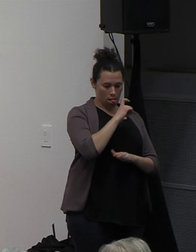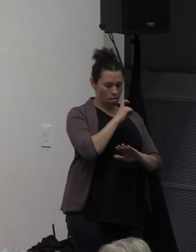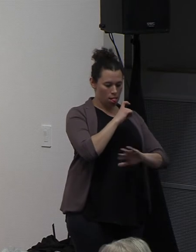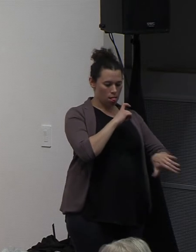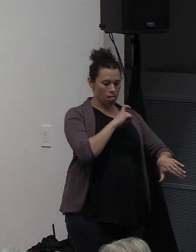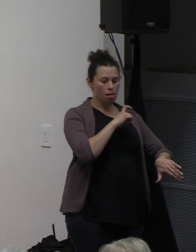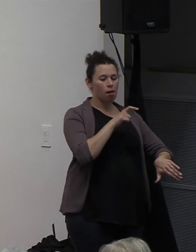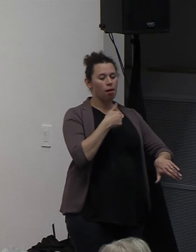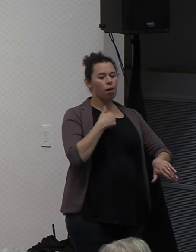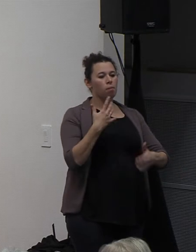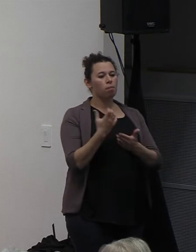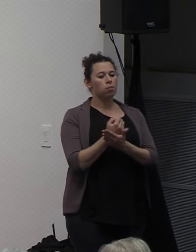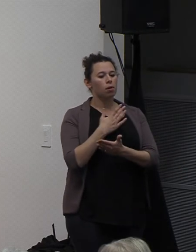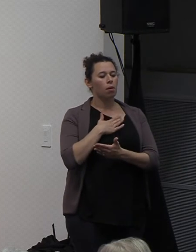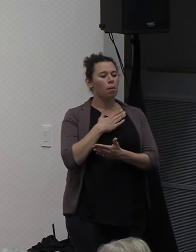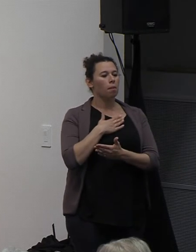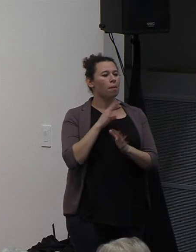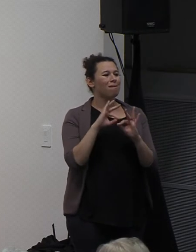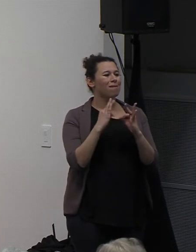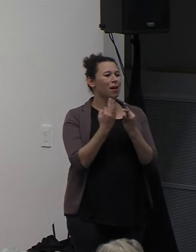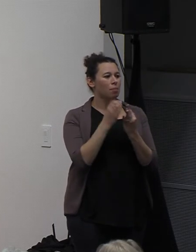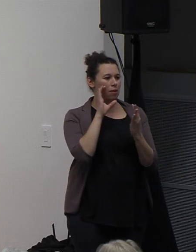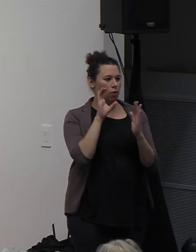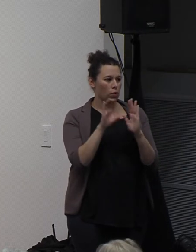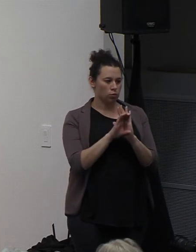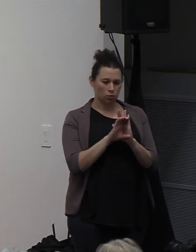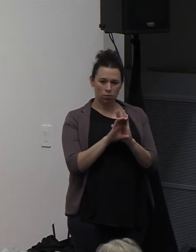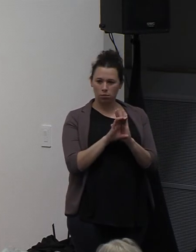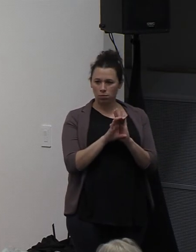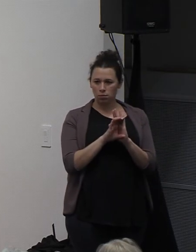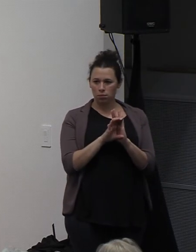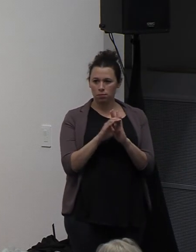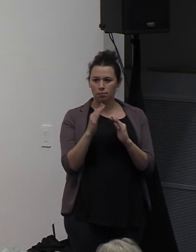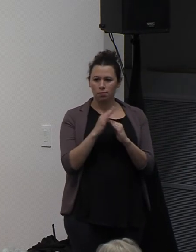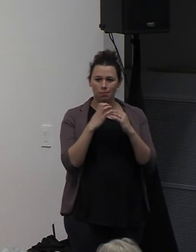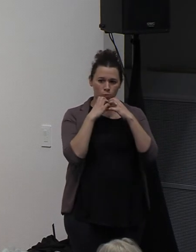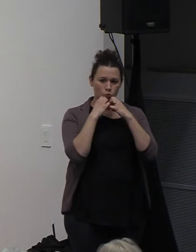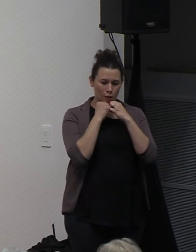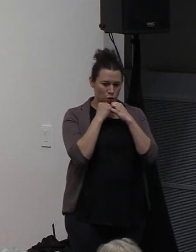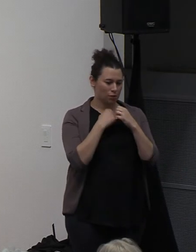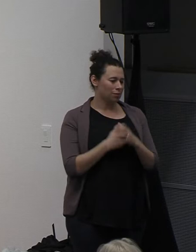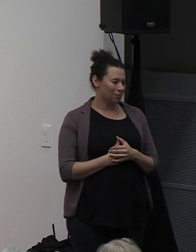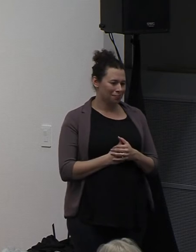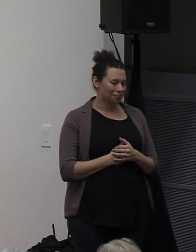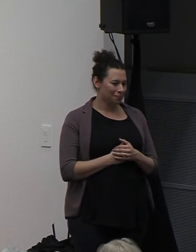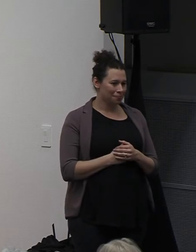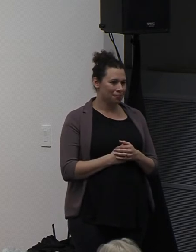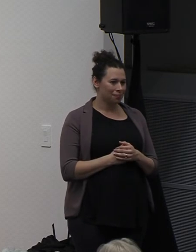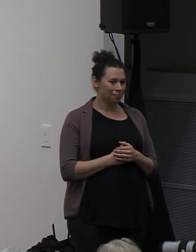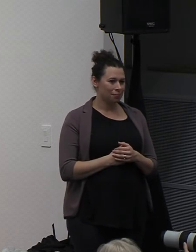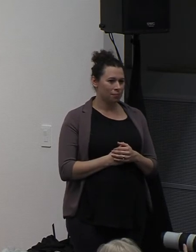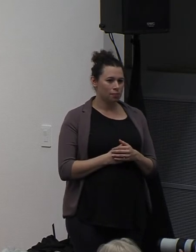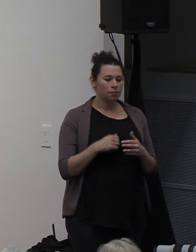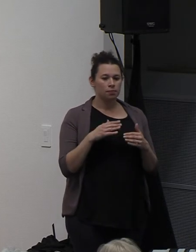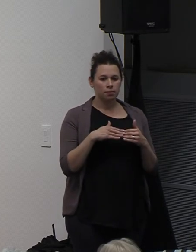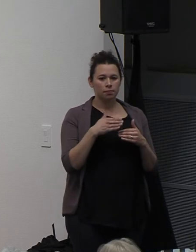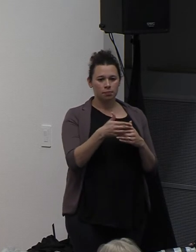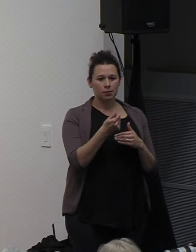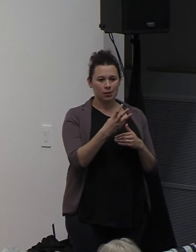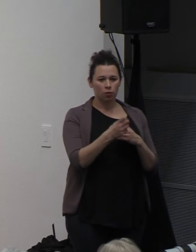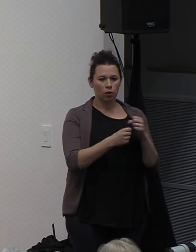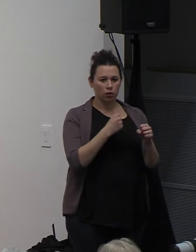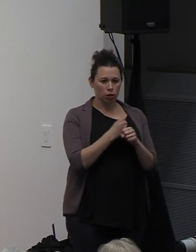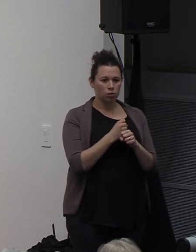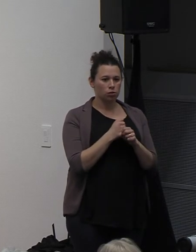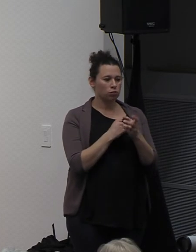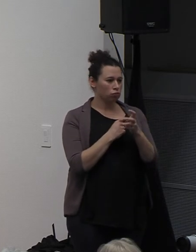They are now my most precious possessions. I spent next several years back and